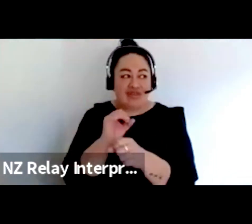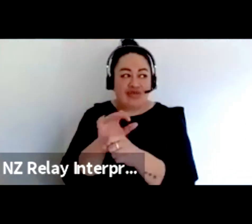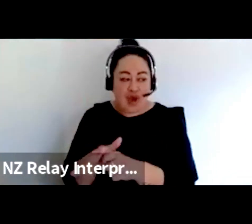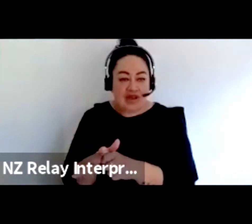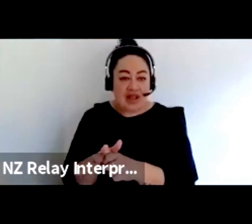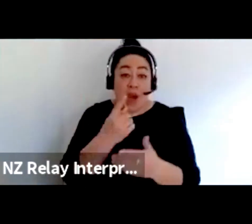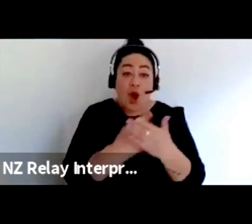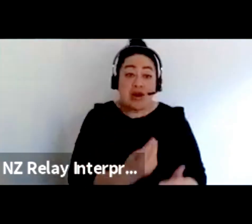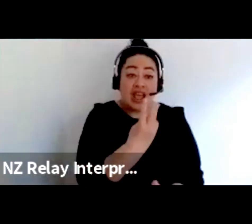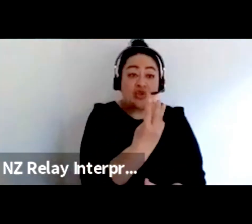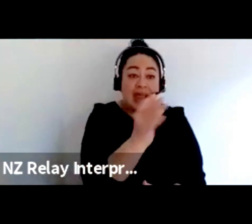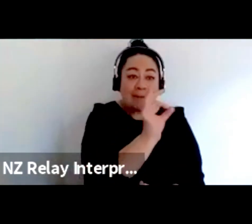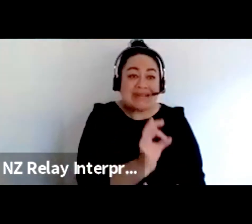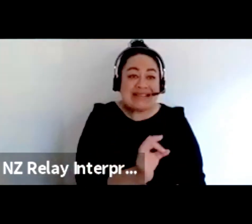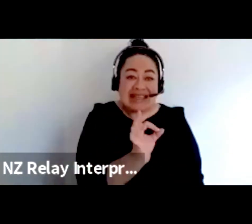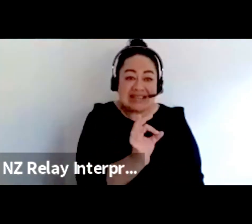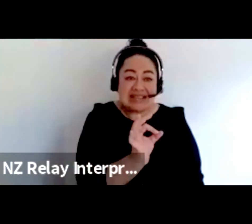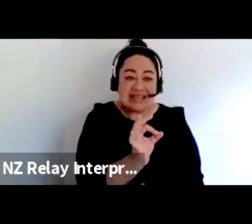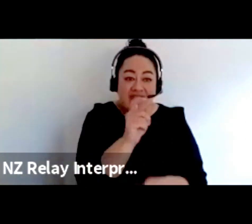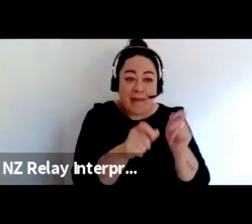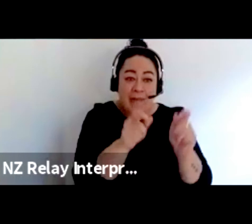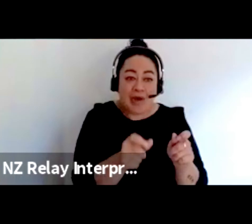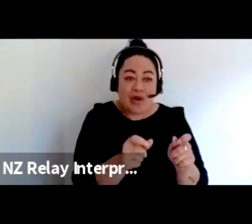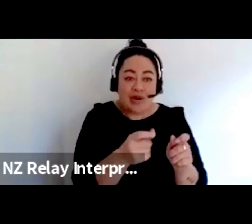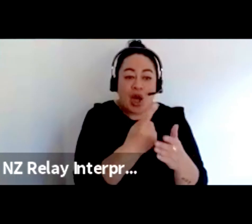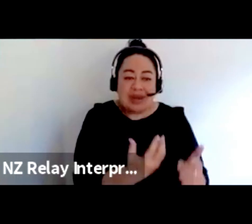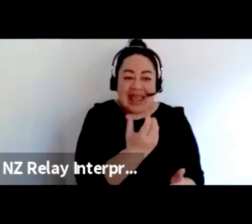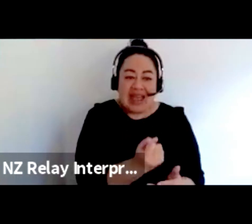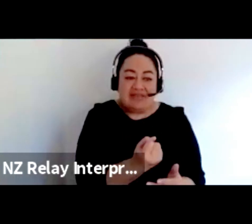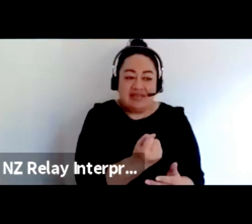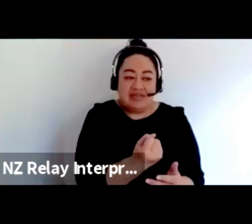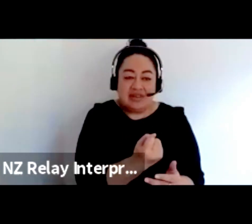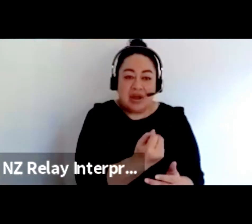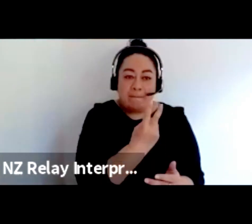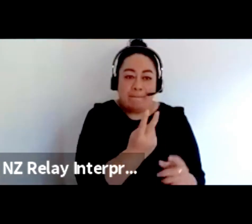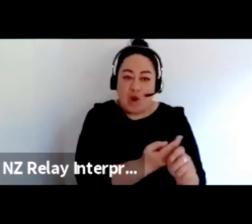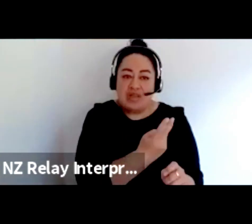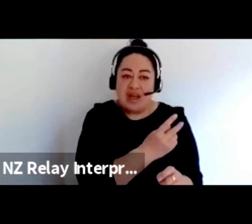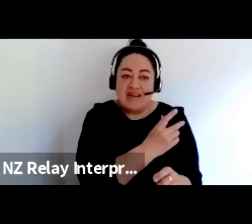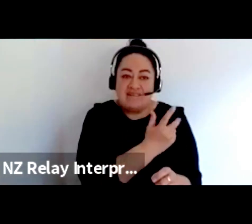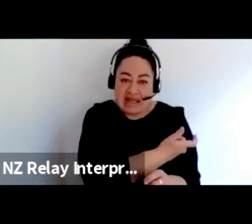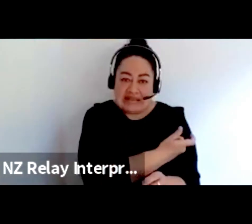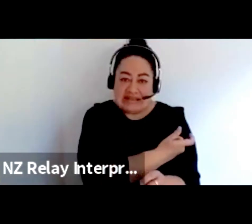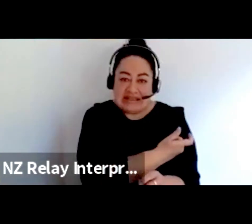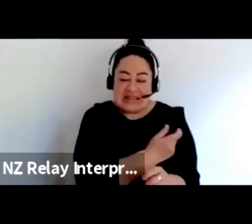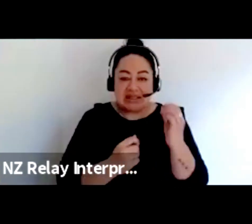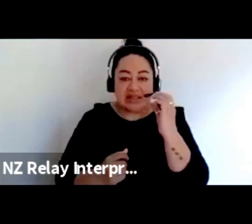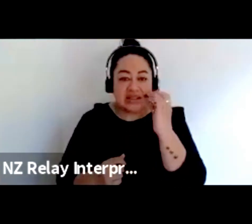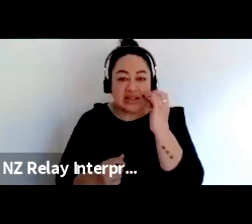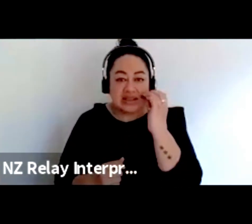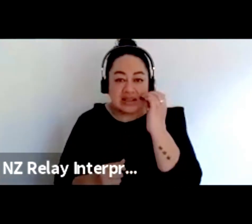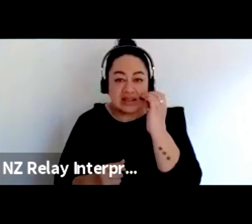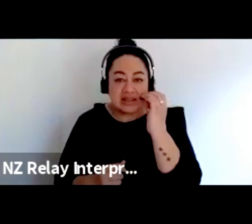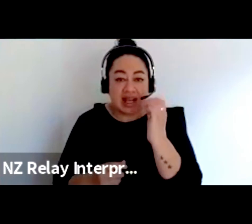actually had 2 vaccinations. So what that means is 97% of the people that have COVID in this outbreak